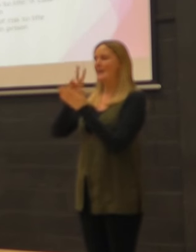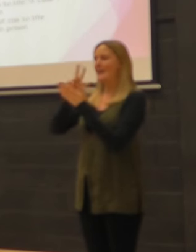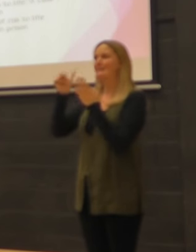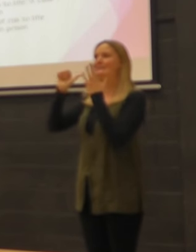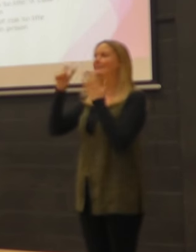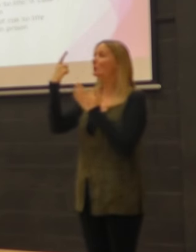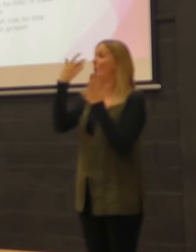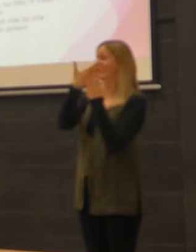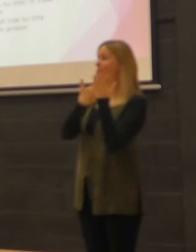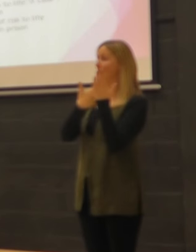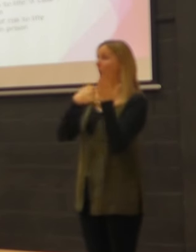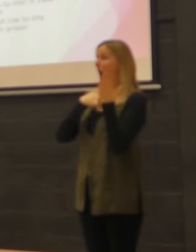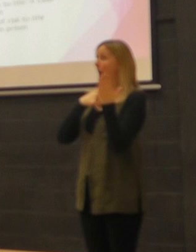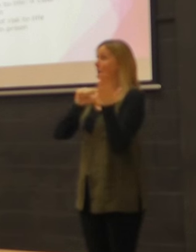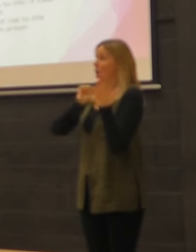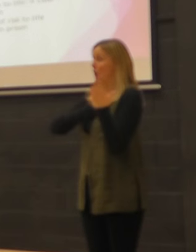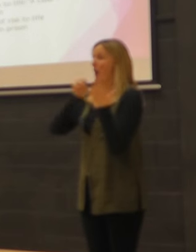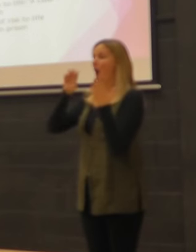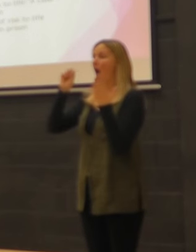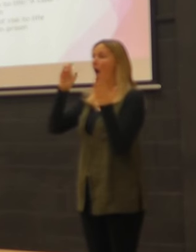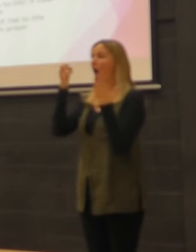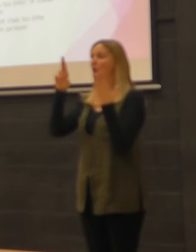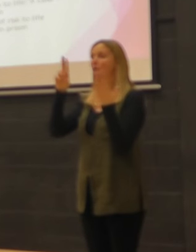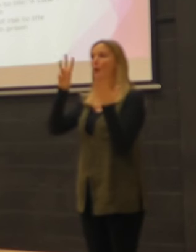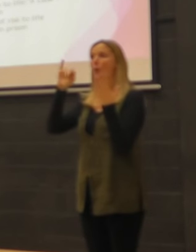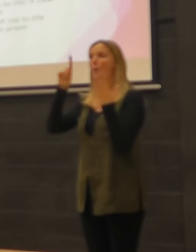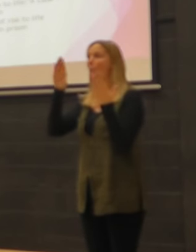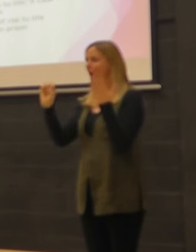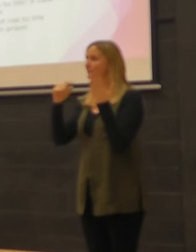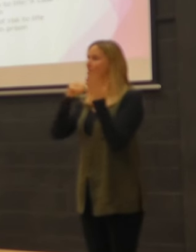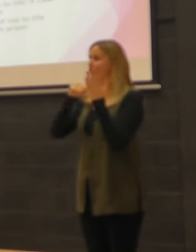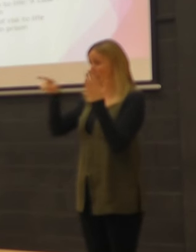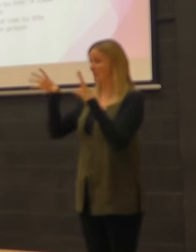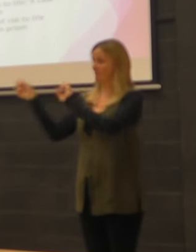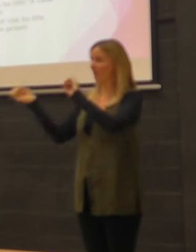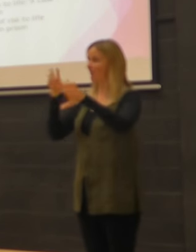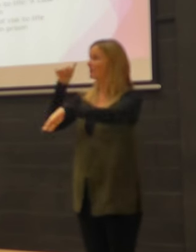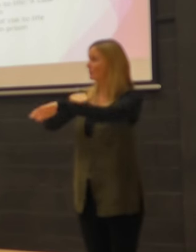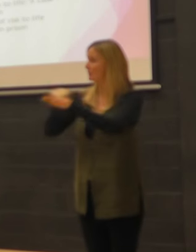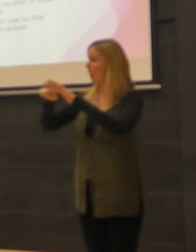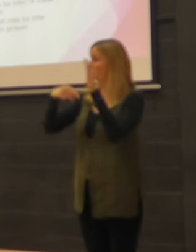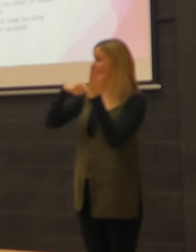was the act that Oscar Wilde was prosecuted under. It was a whole raft of things that were